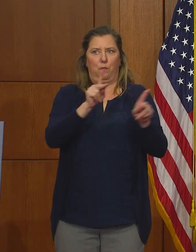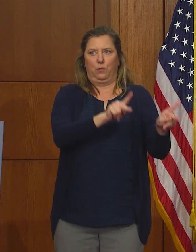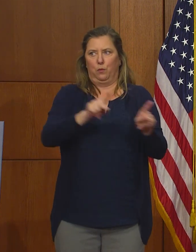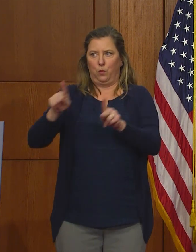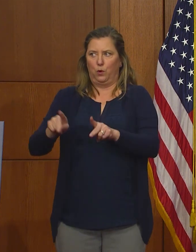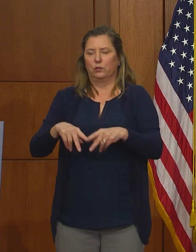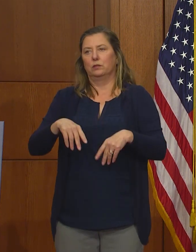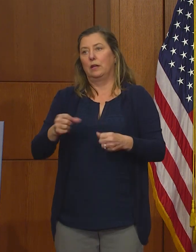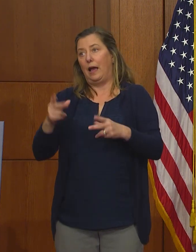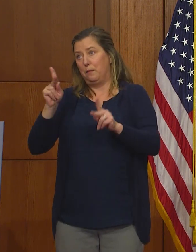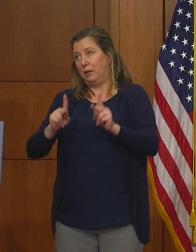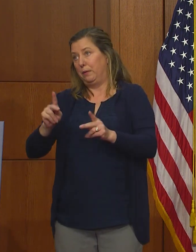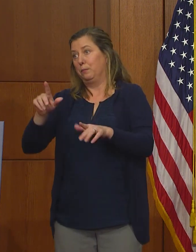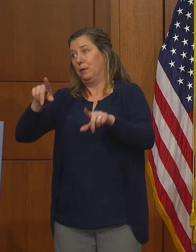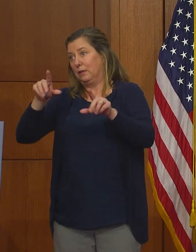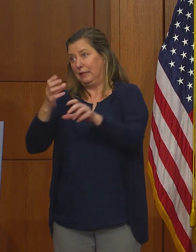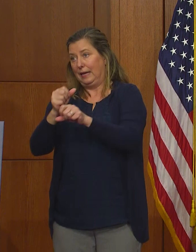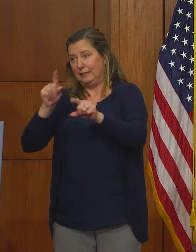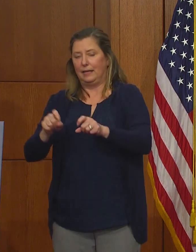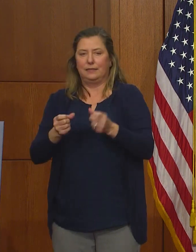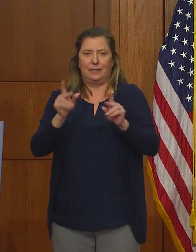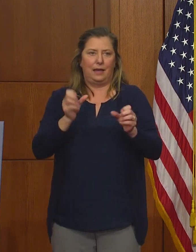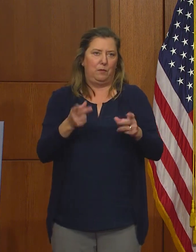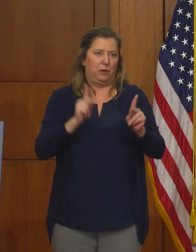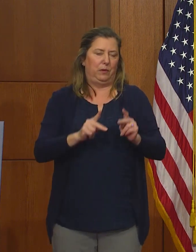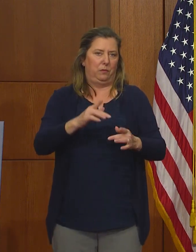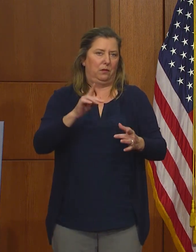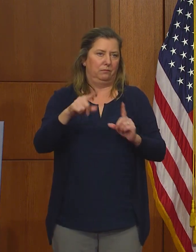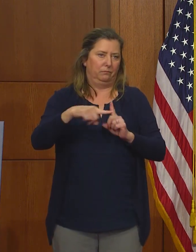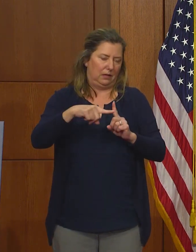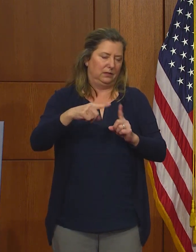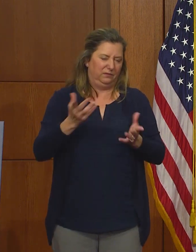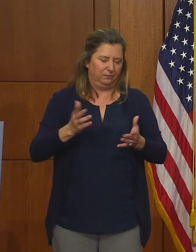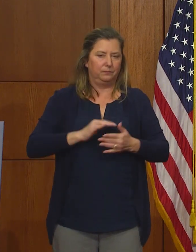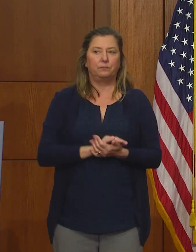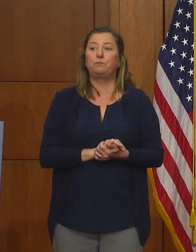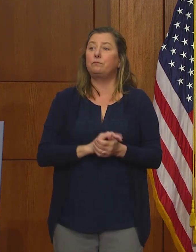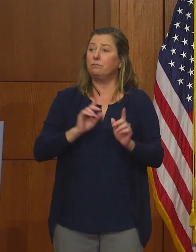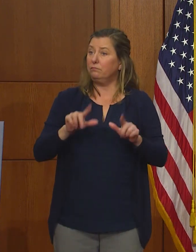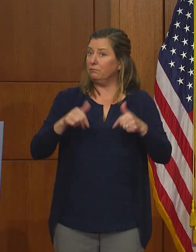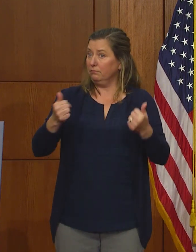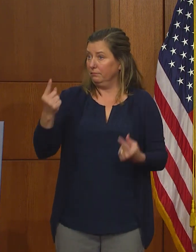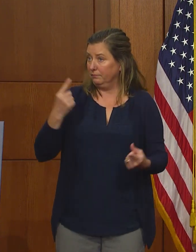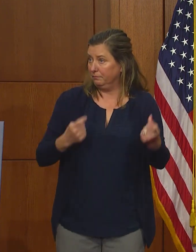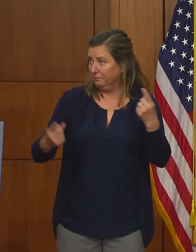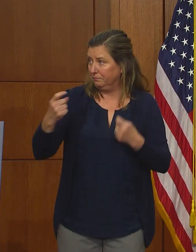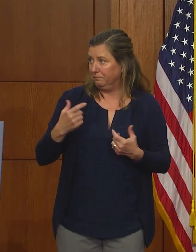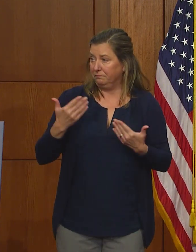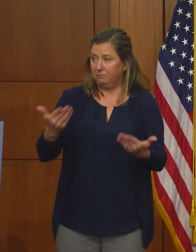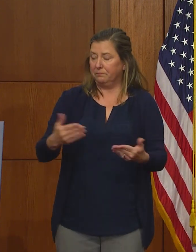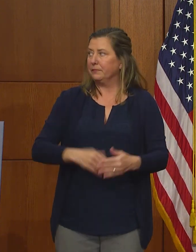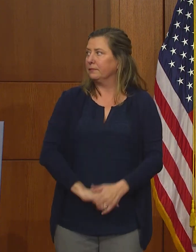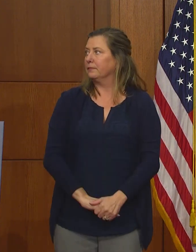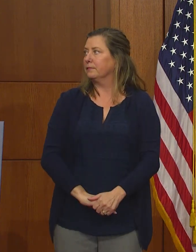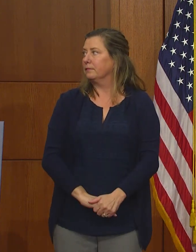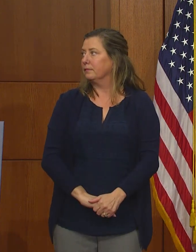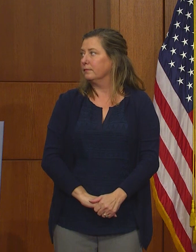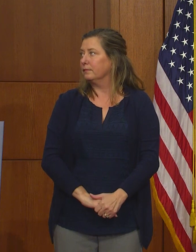So that's what that represents. Thank you. Thanks, Dr. Oliver. We'd be glad to take your questions.